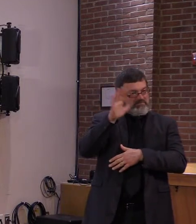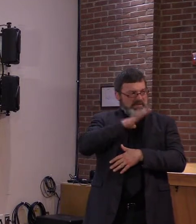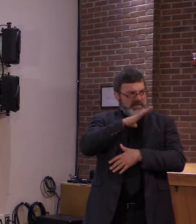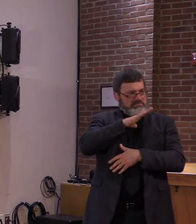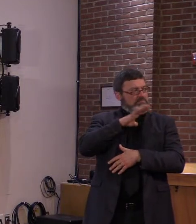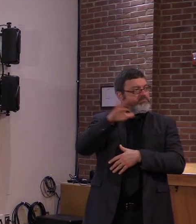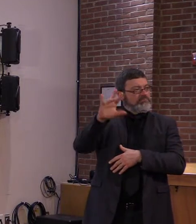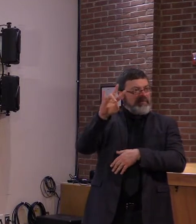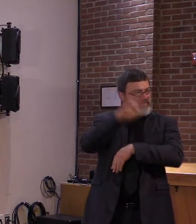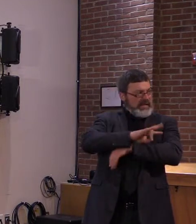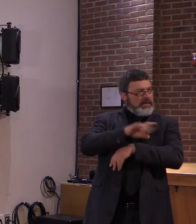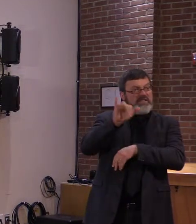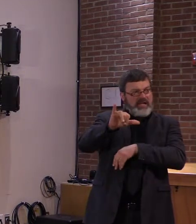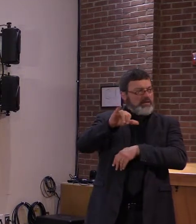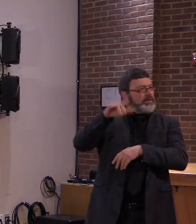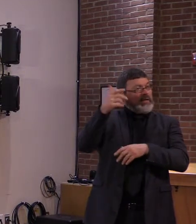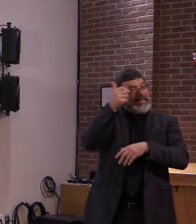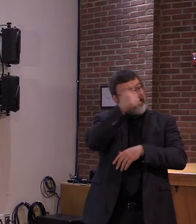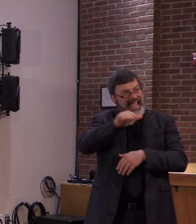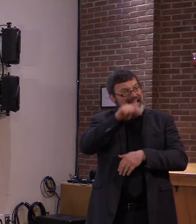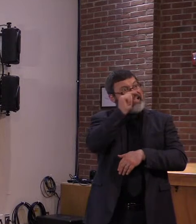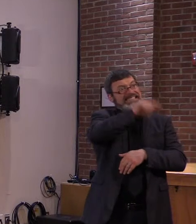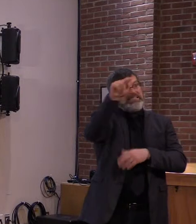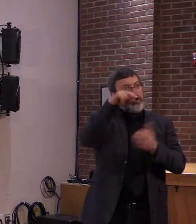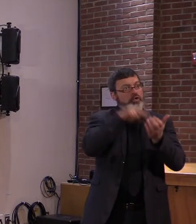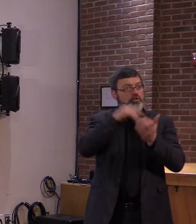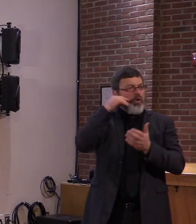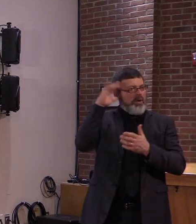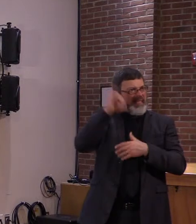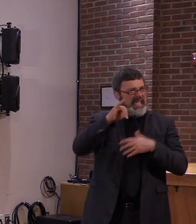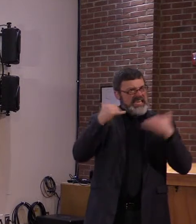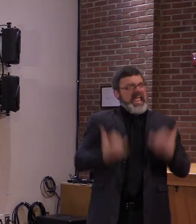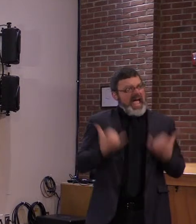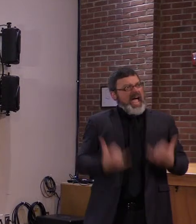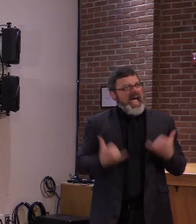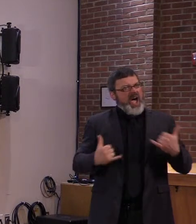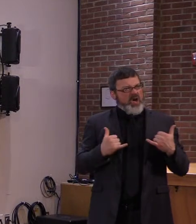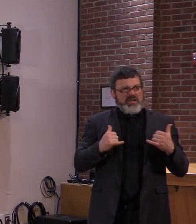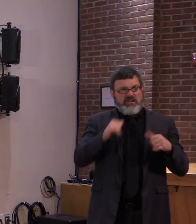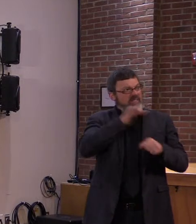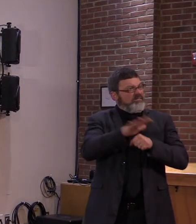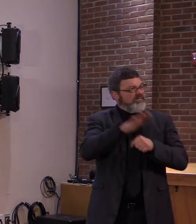get it again or whether you can get it again and transmit either. We just don't know enough about the virus.